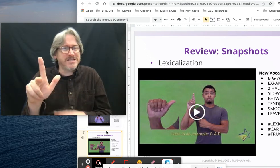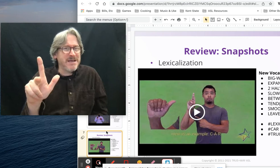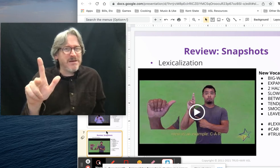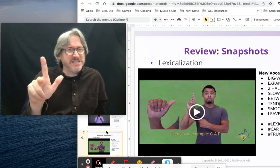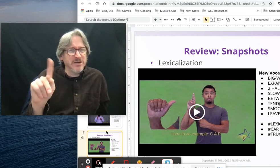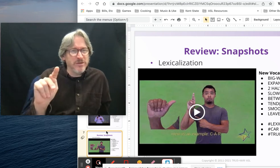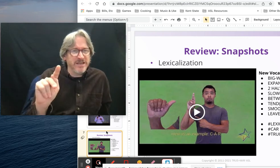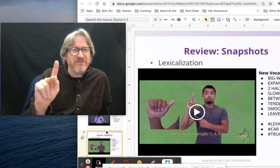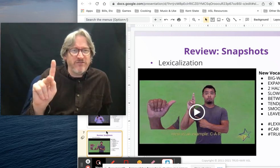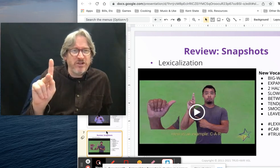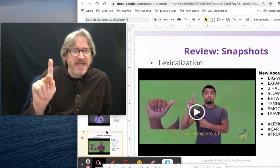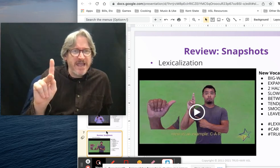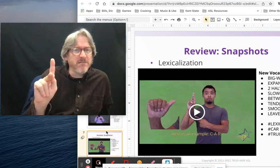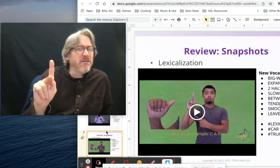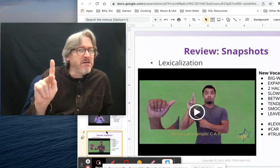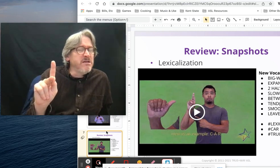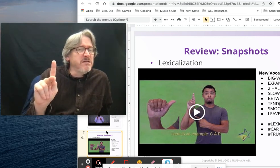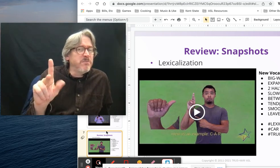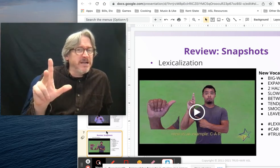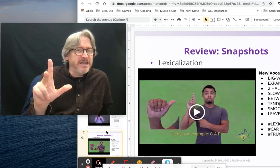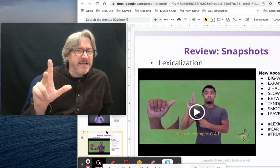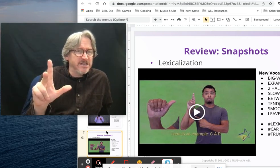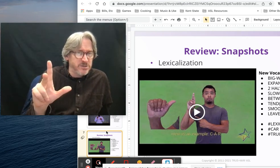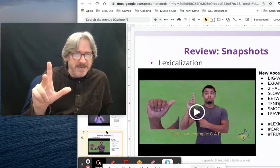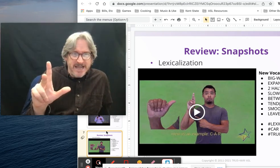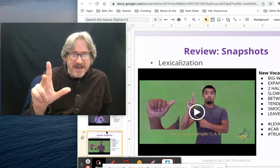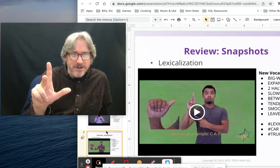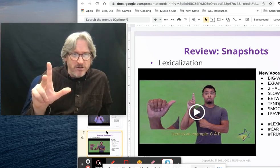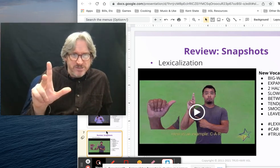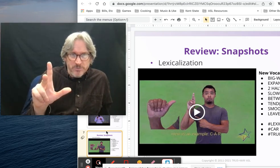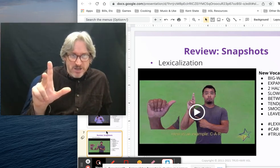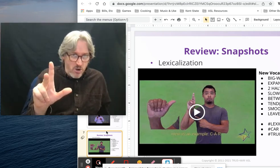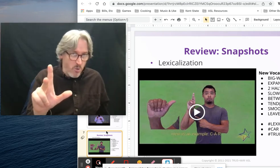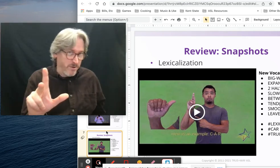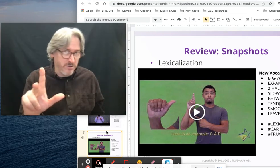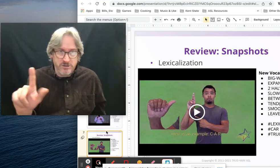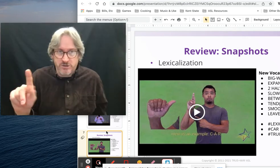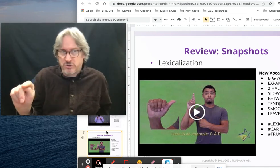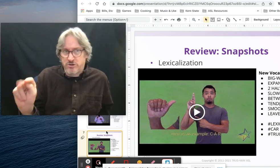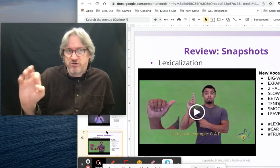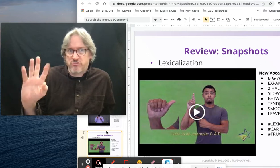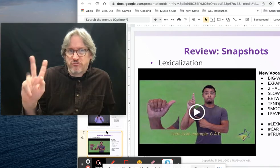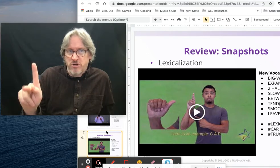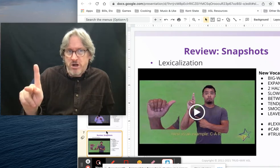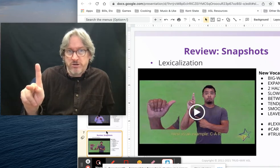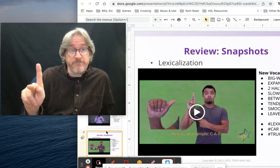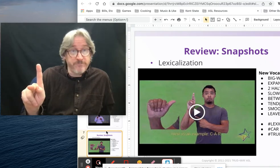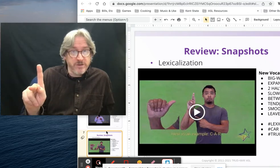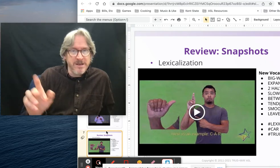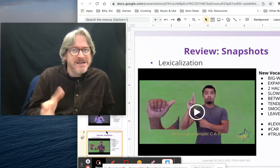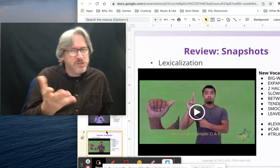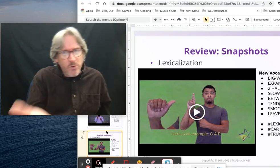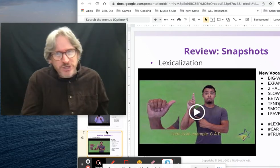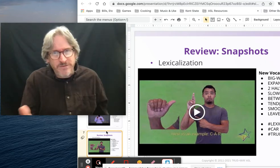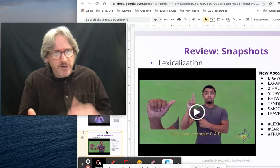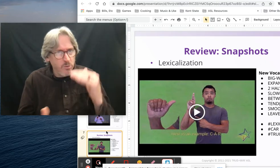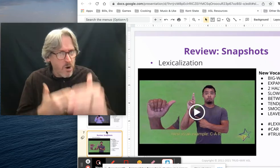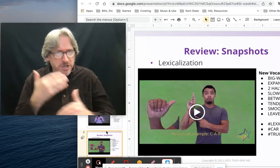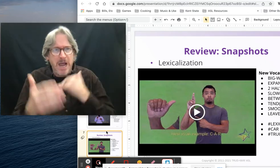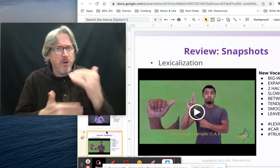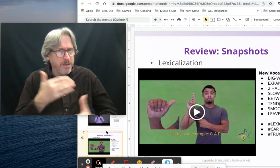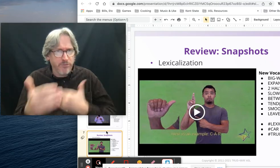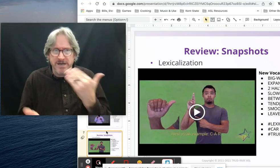Most of the time I've seen it with a full K, but he kind of shows that it can also be open. Truck. So watch the